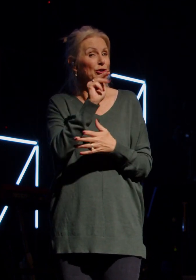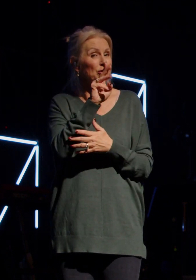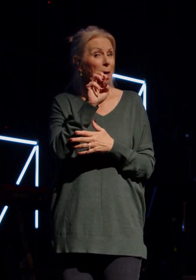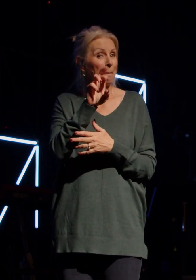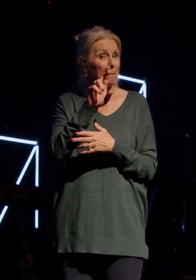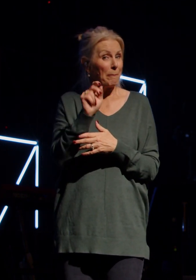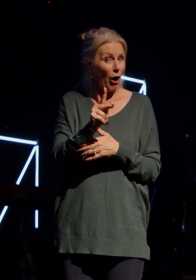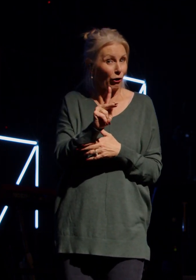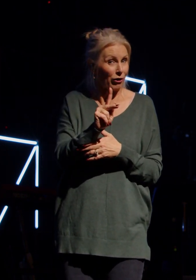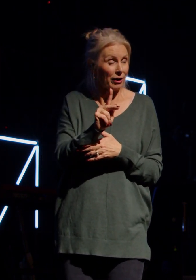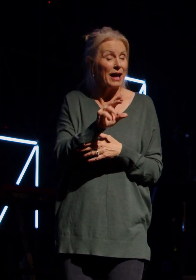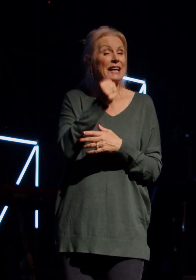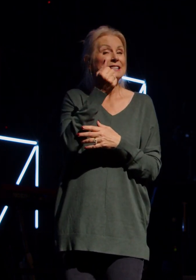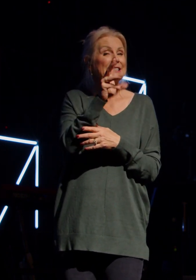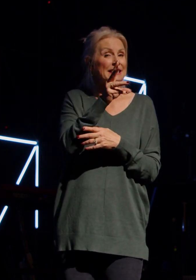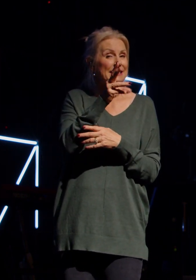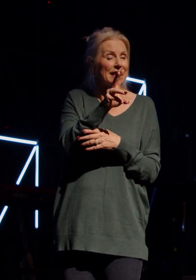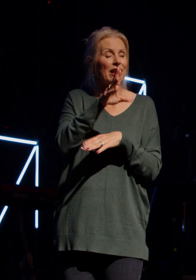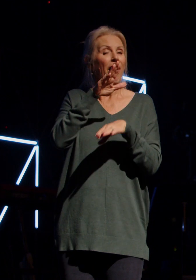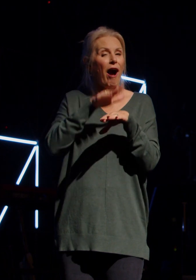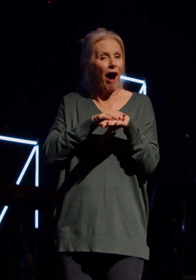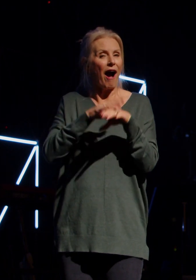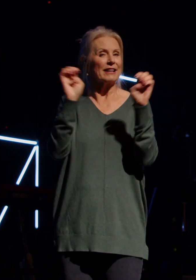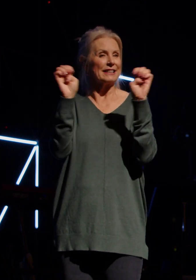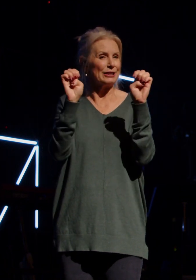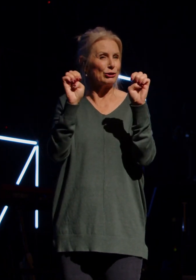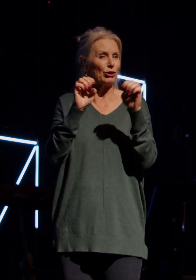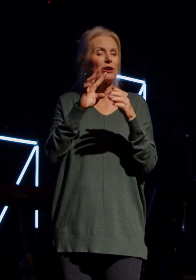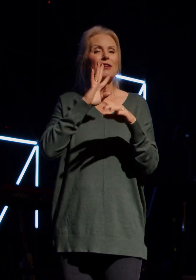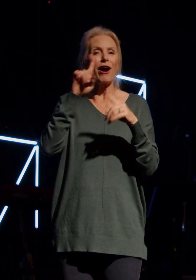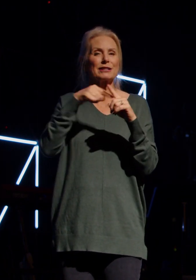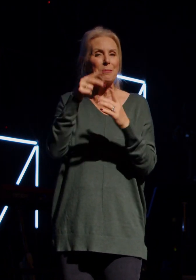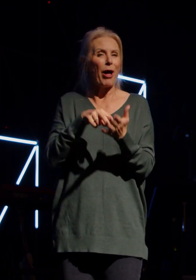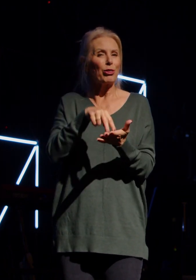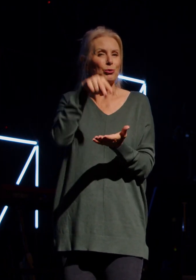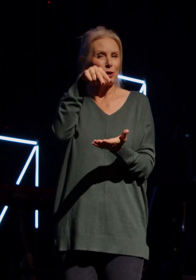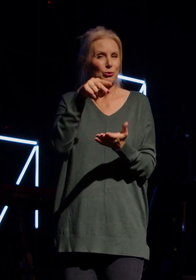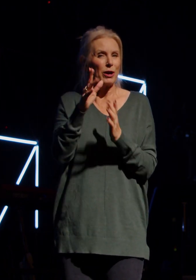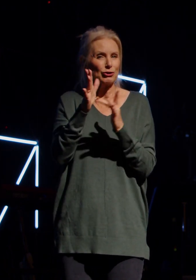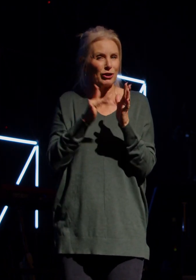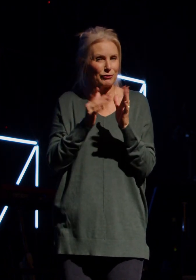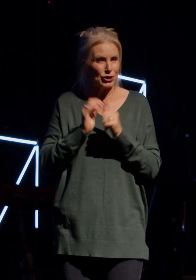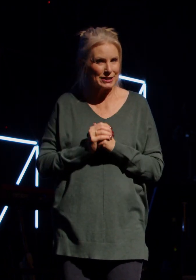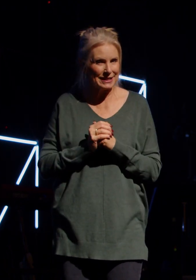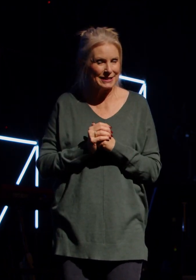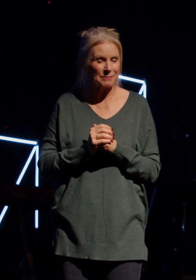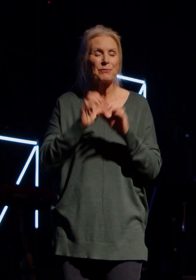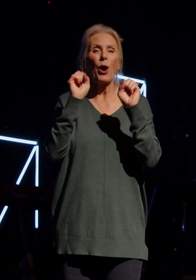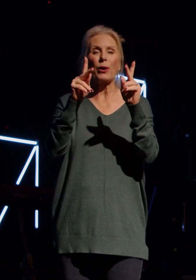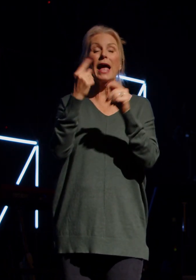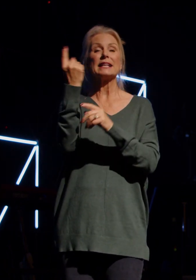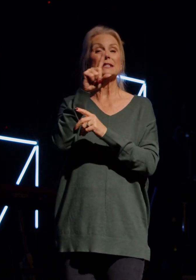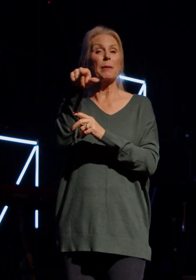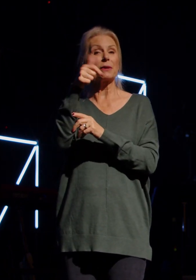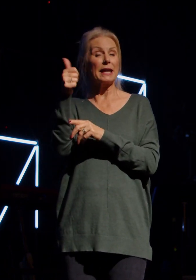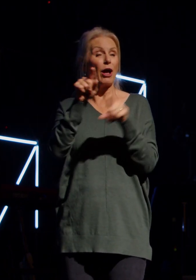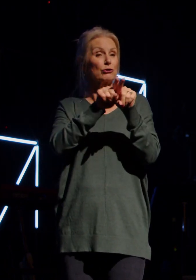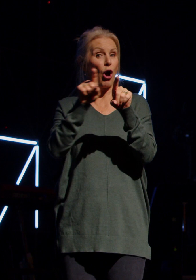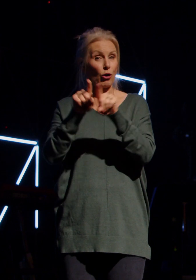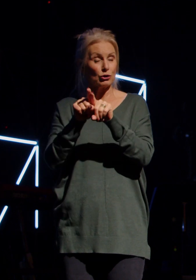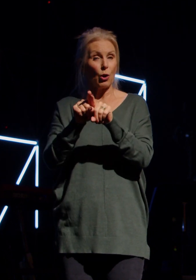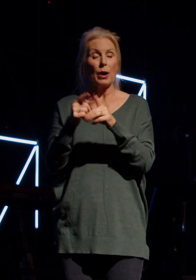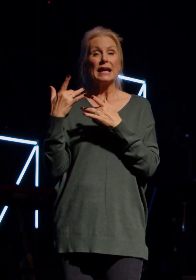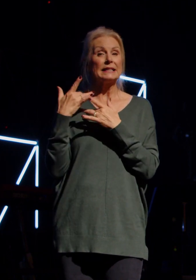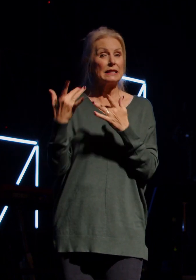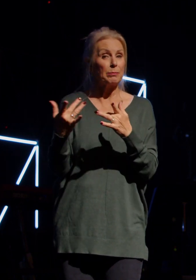going to finish Mark 16 on Easter, where it talks about the resurrection of Jesus. Now, something else, as we go through each chapter,